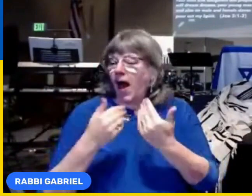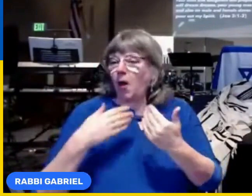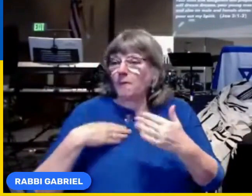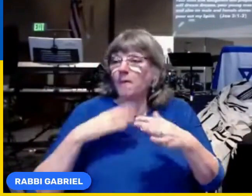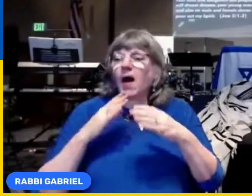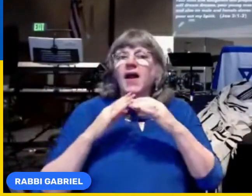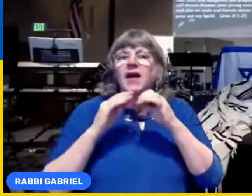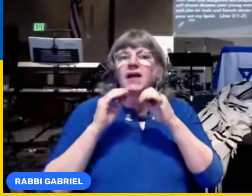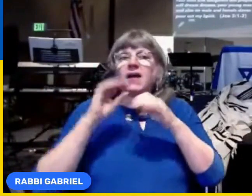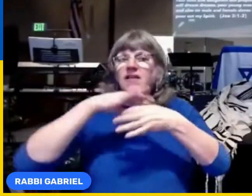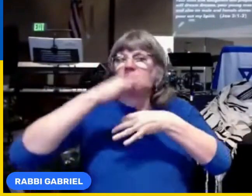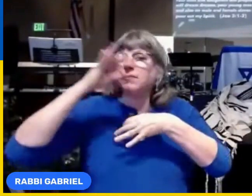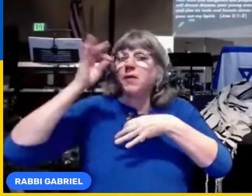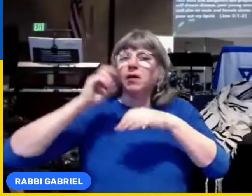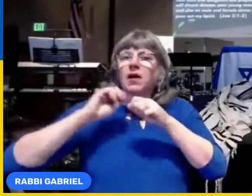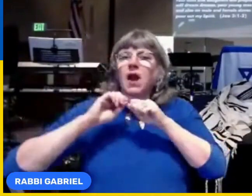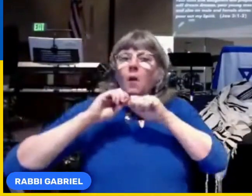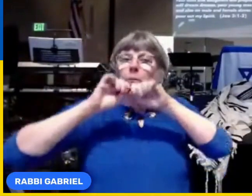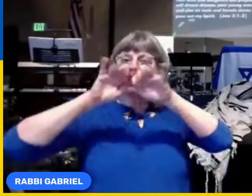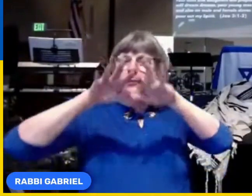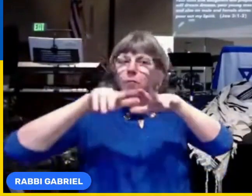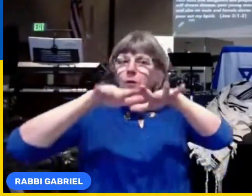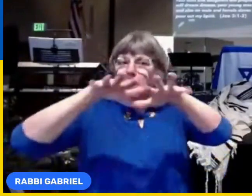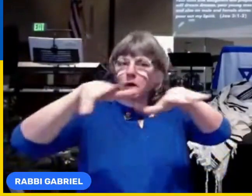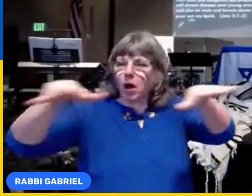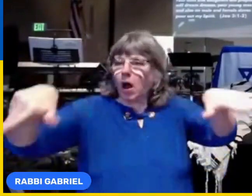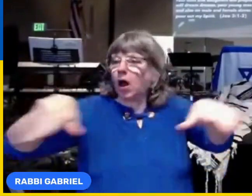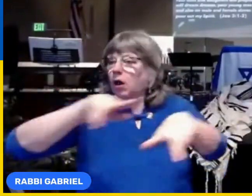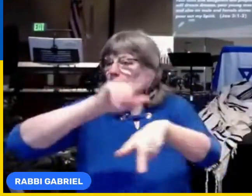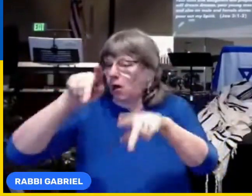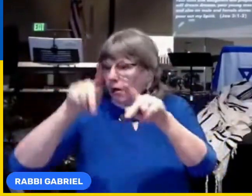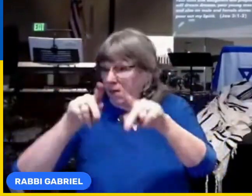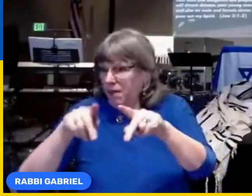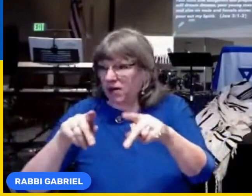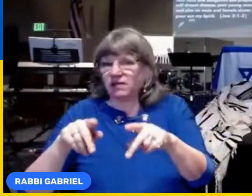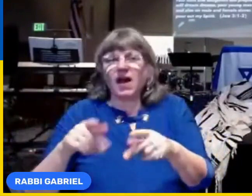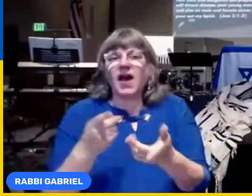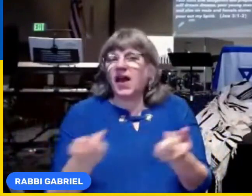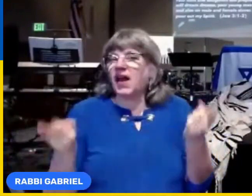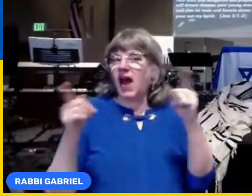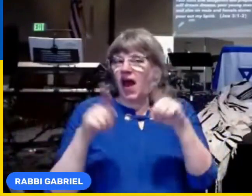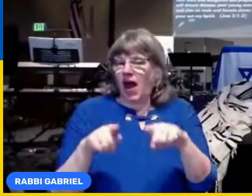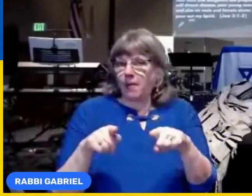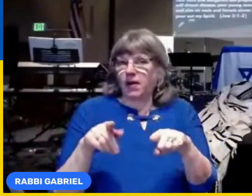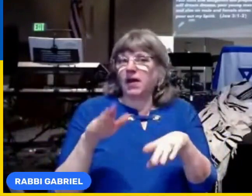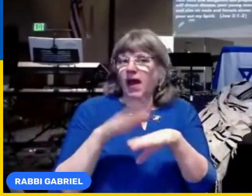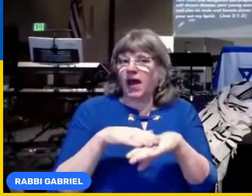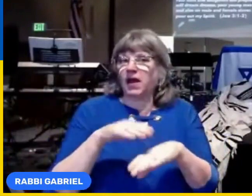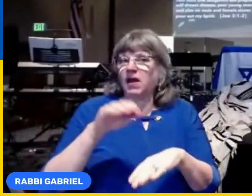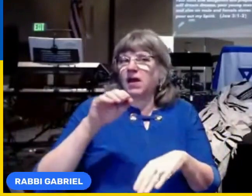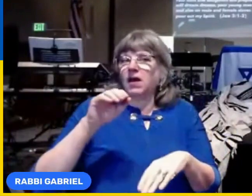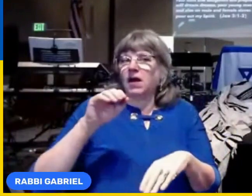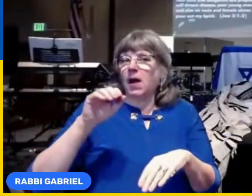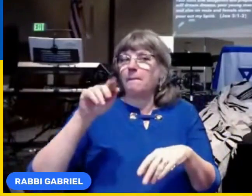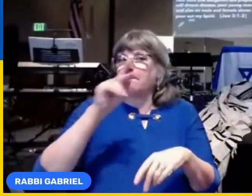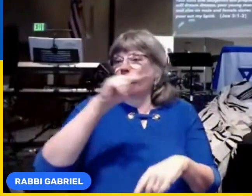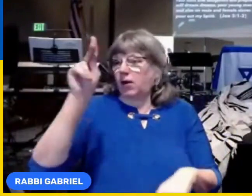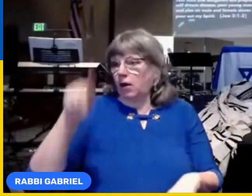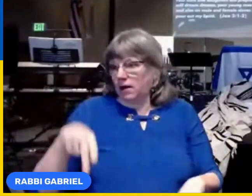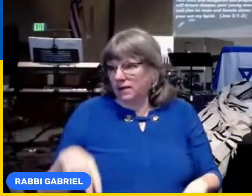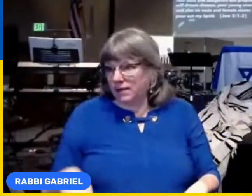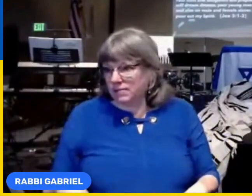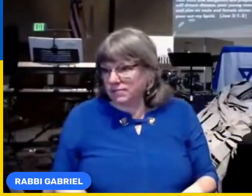wind. It was a little Mount Sinai thing. They were probably talking about it, reading about it. That's what you